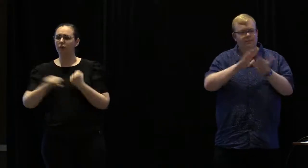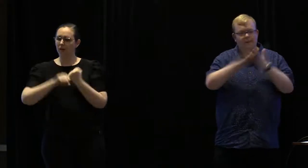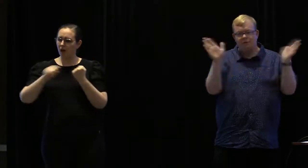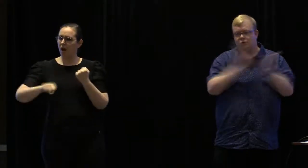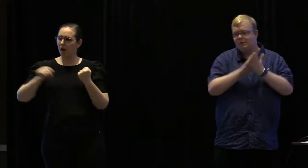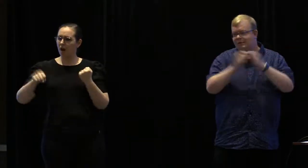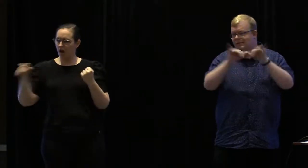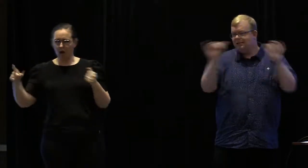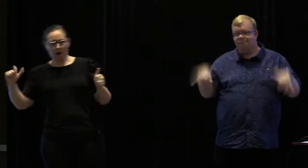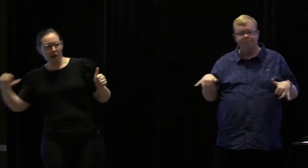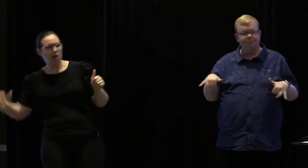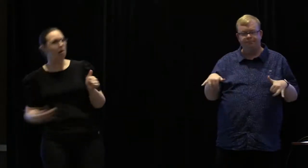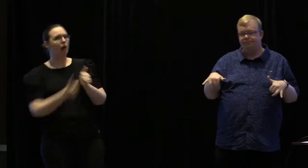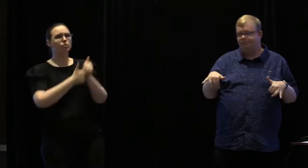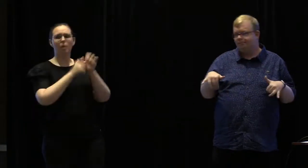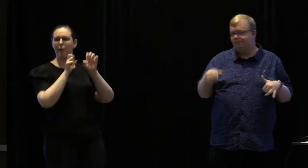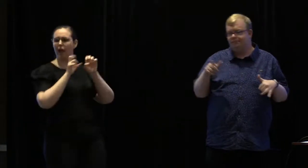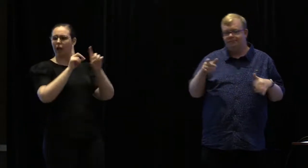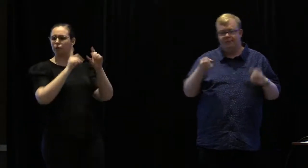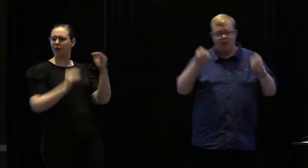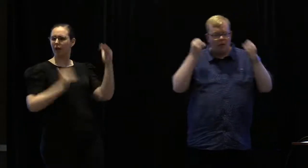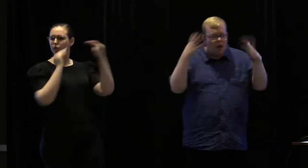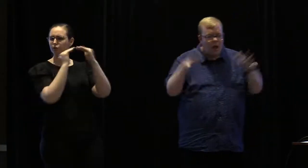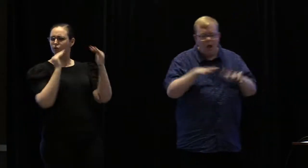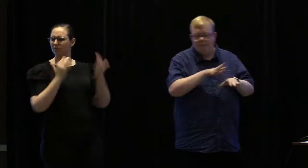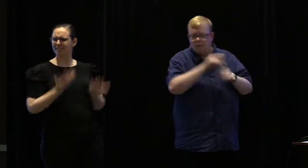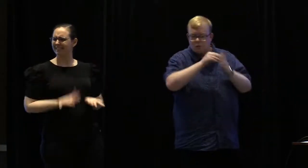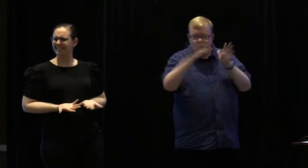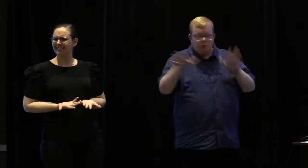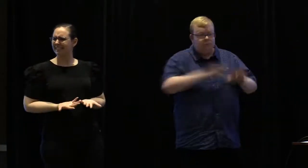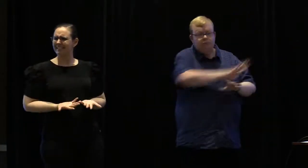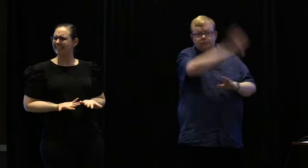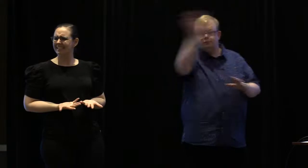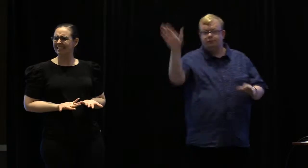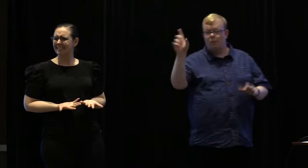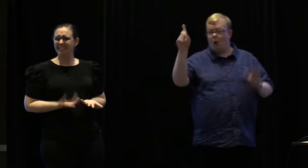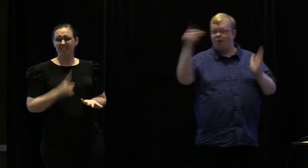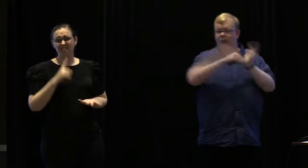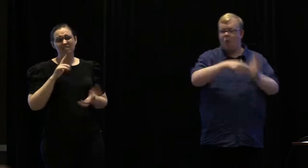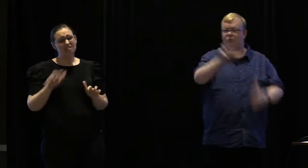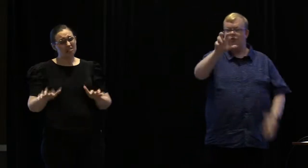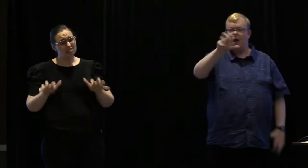And teachers of the deaf and hard of hearing are spread thin in our public school system.